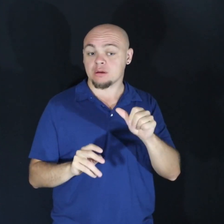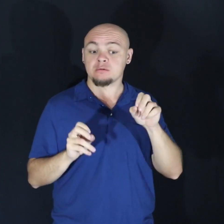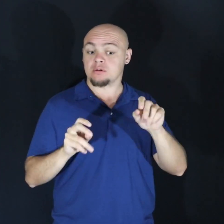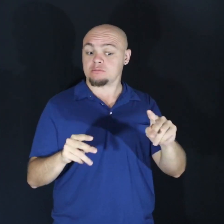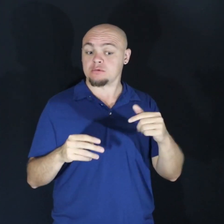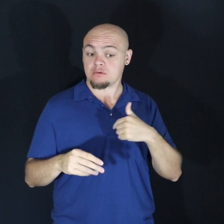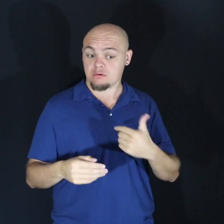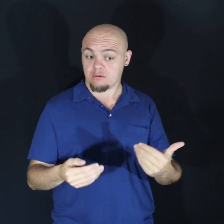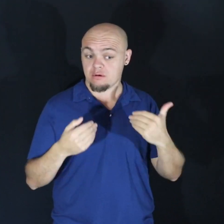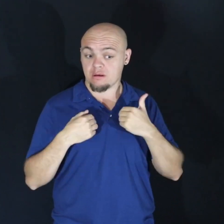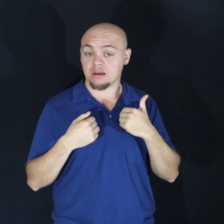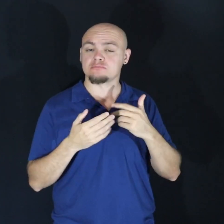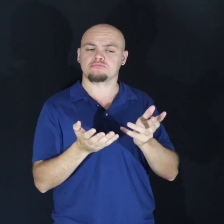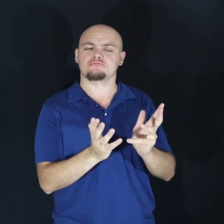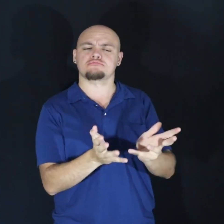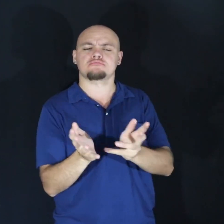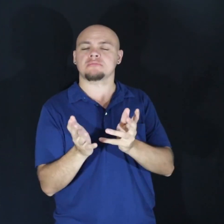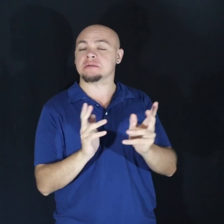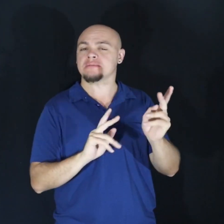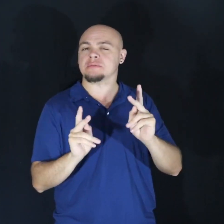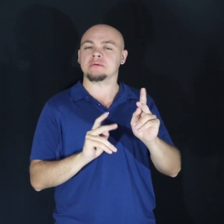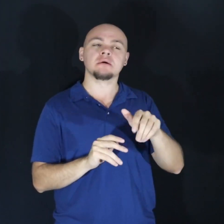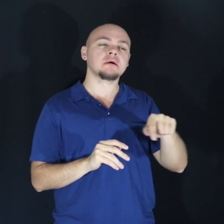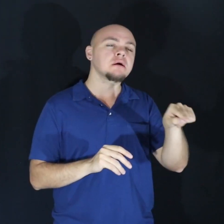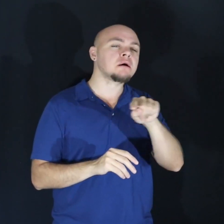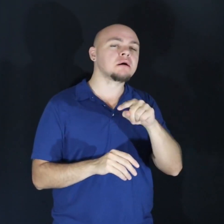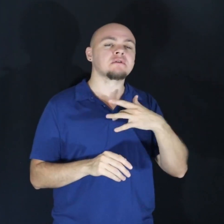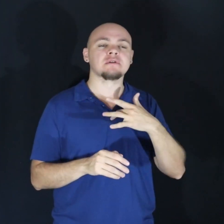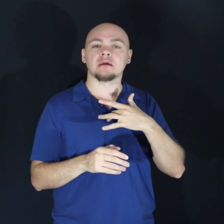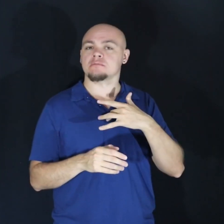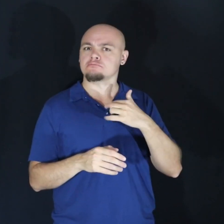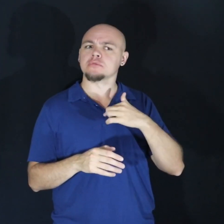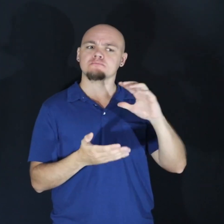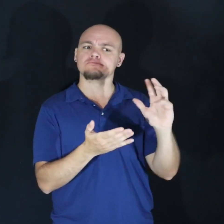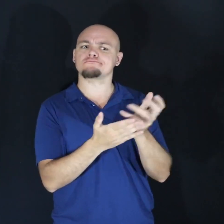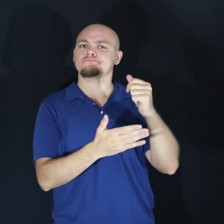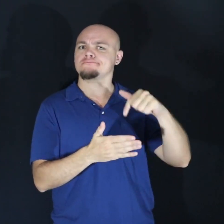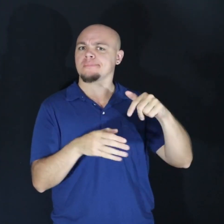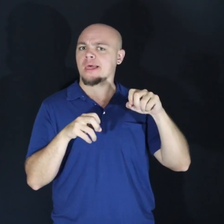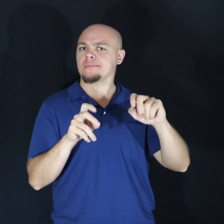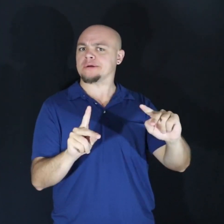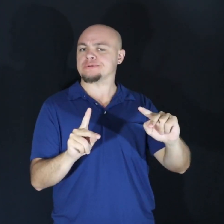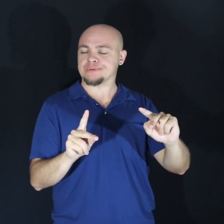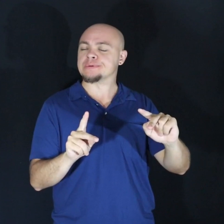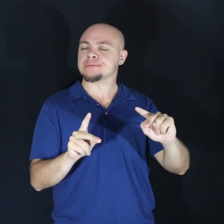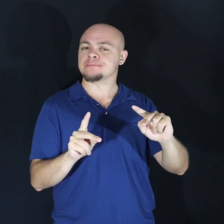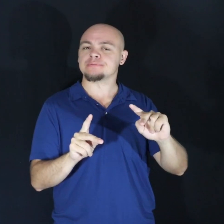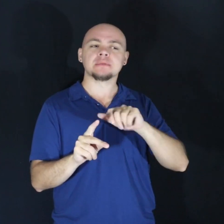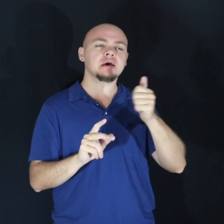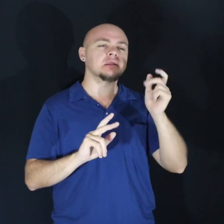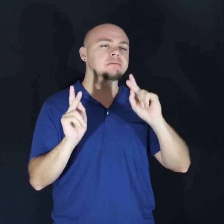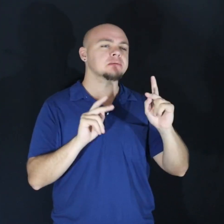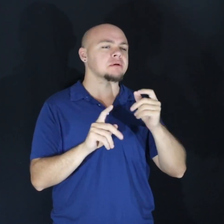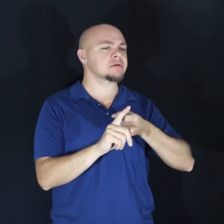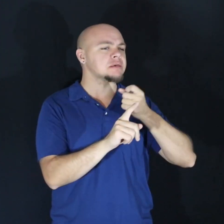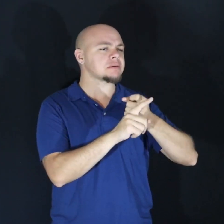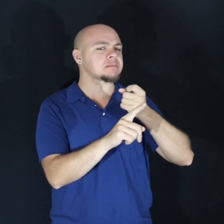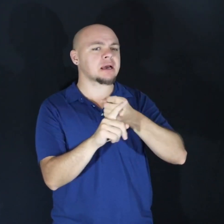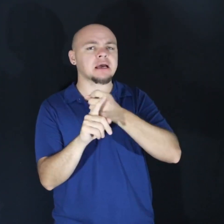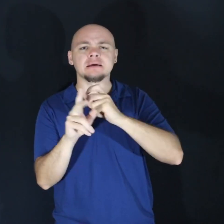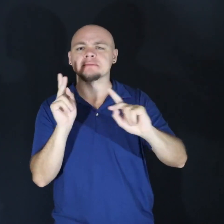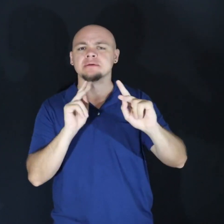opportunity to talk about how others and I feel about this topic, I took it. I want to inform others about how this affects people to this